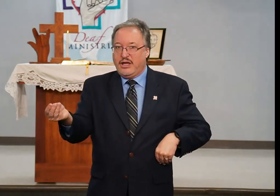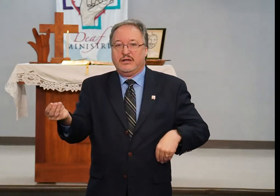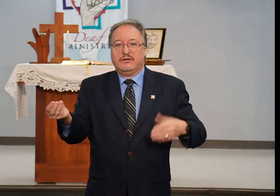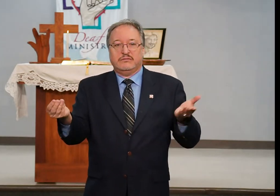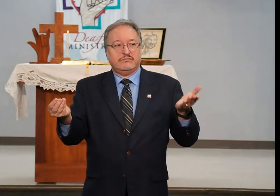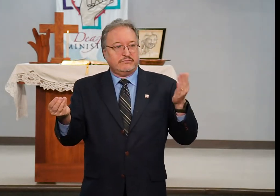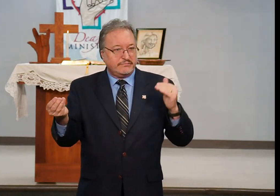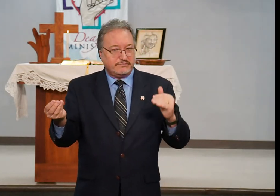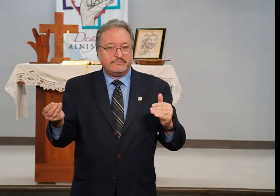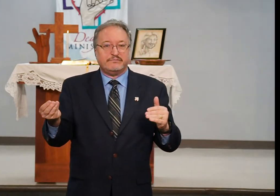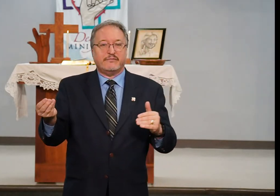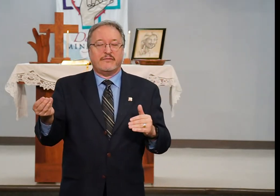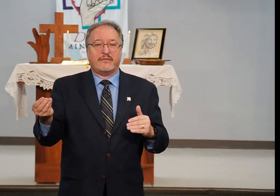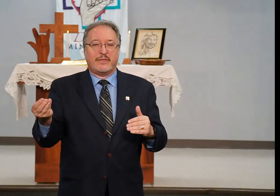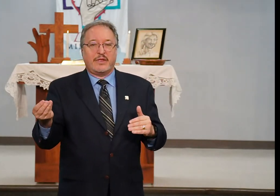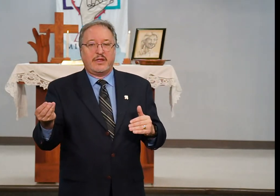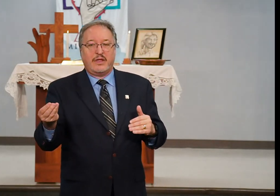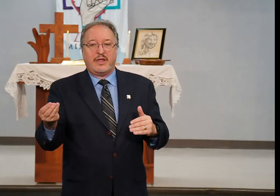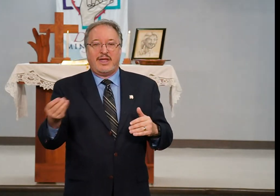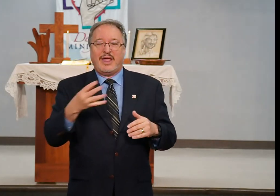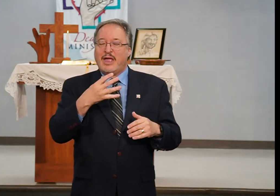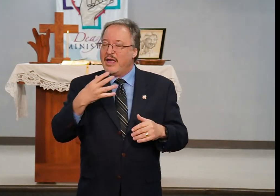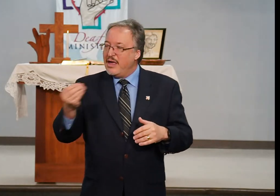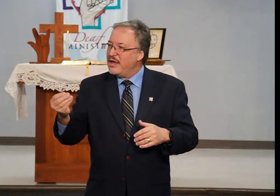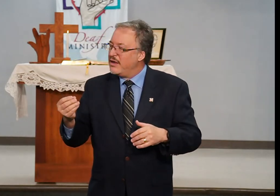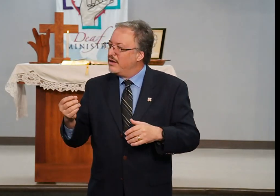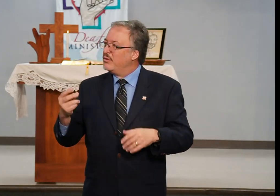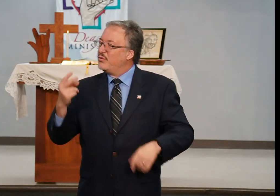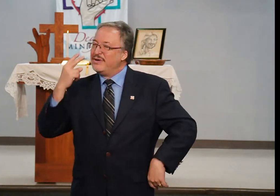their own money to support that travel.